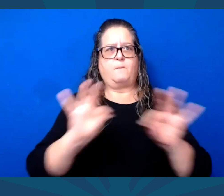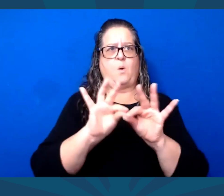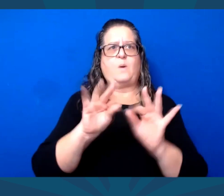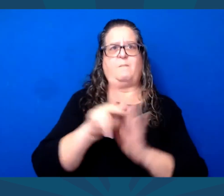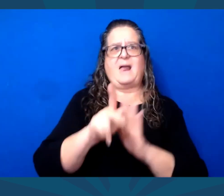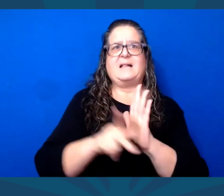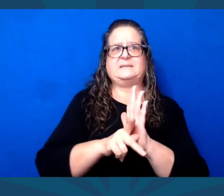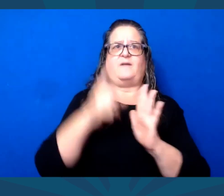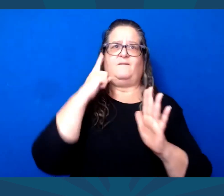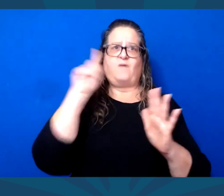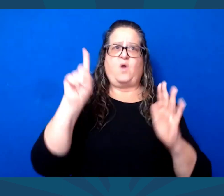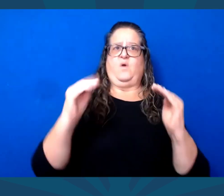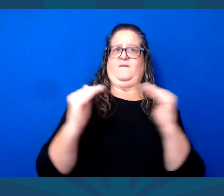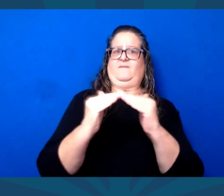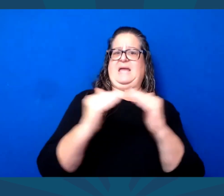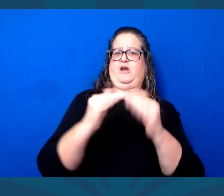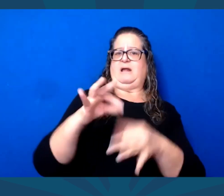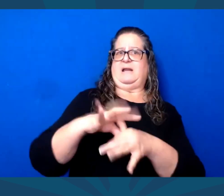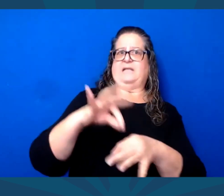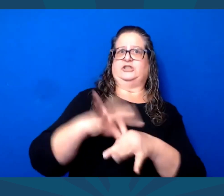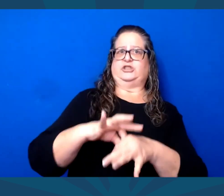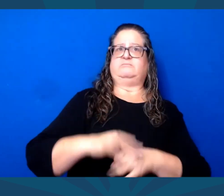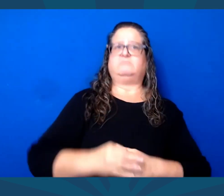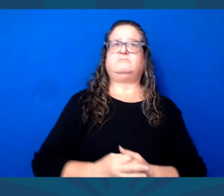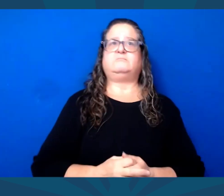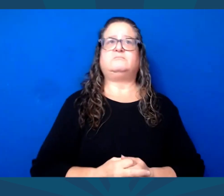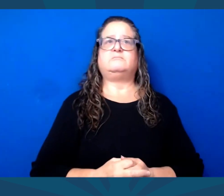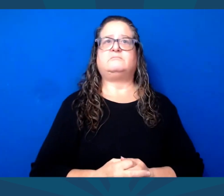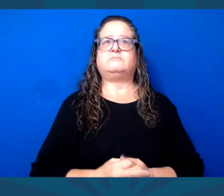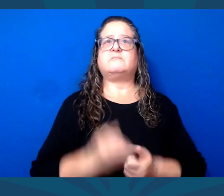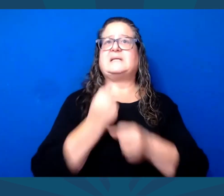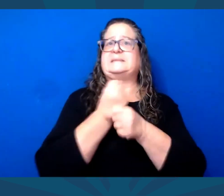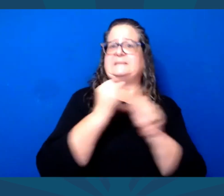a second-to-none education system.